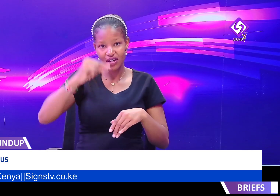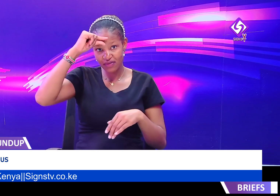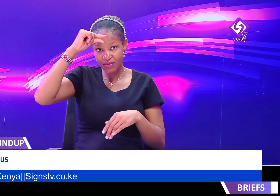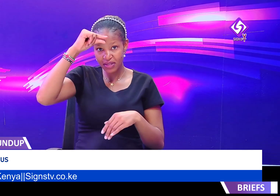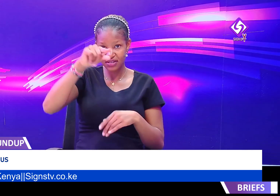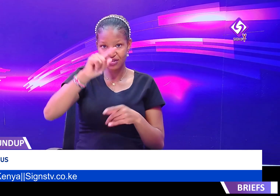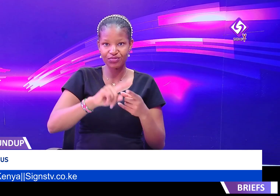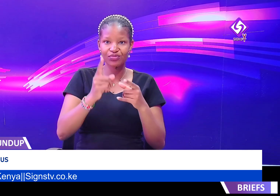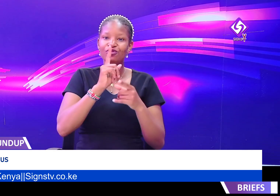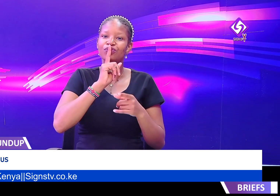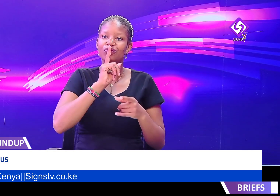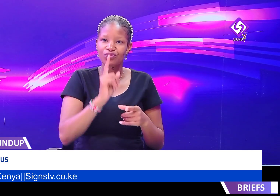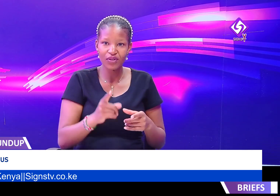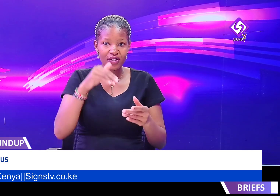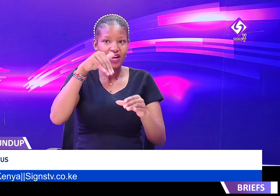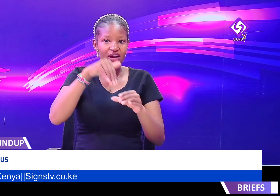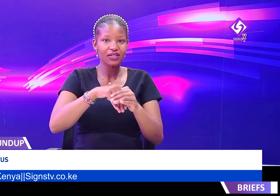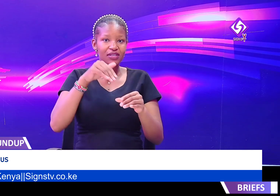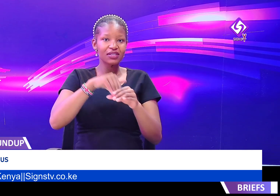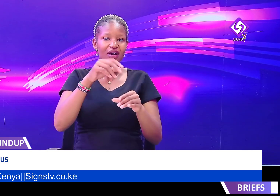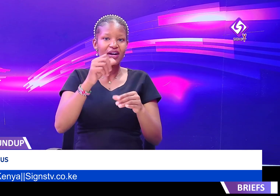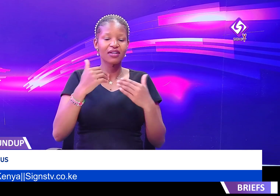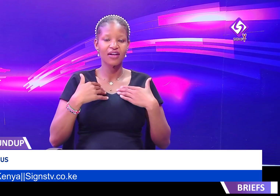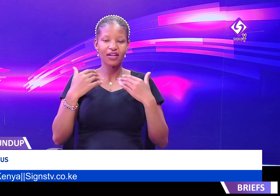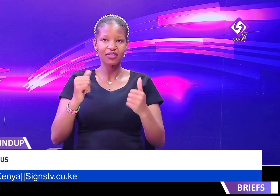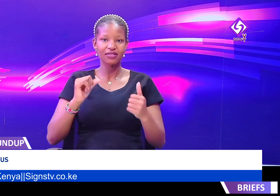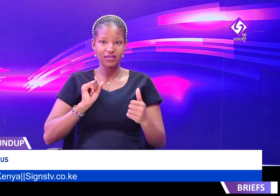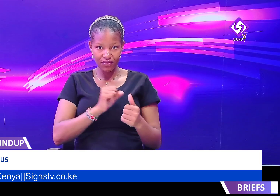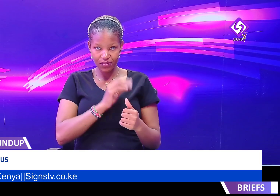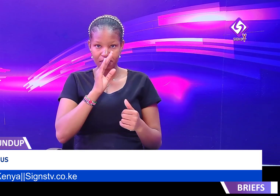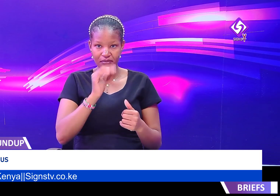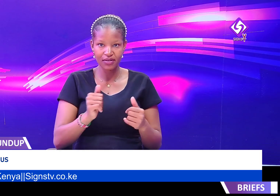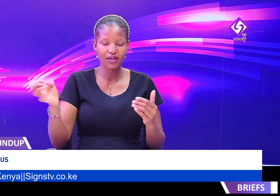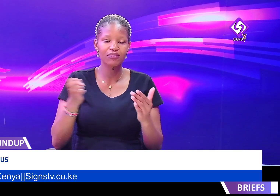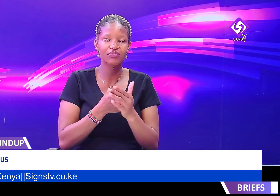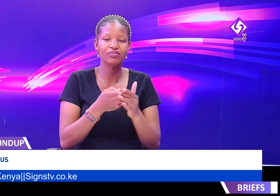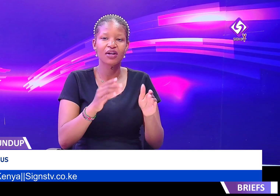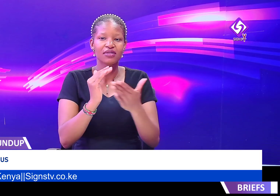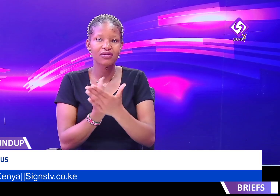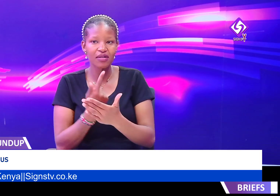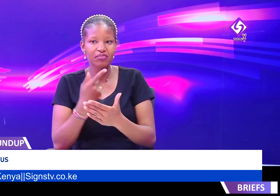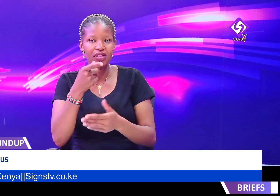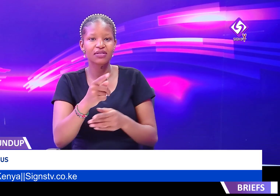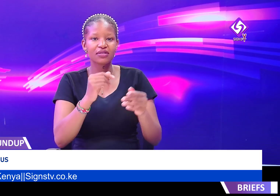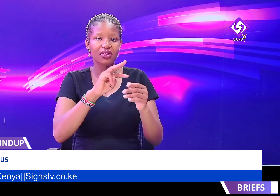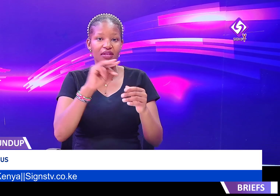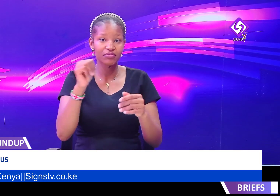national and county government to ensure the inclusion in the health sector by employing some of them as community health